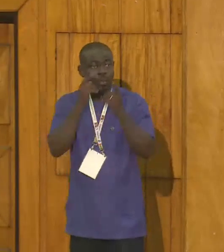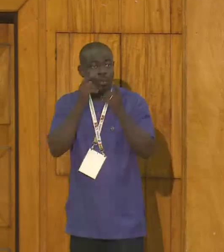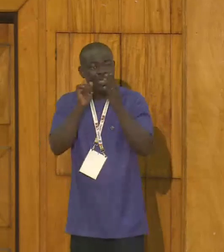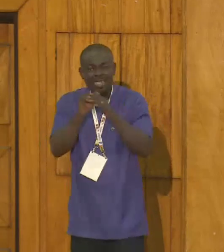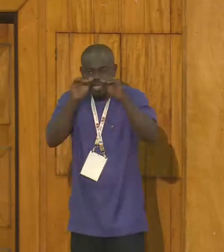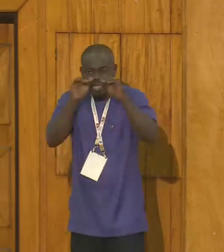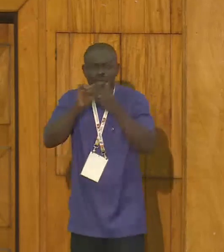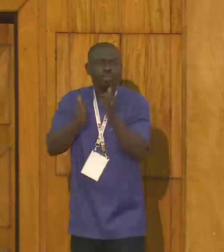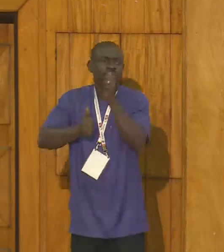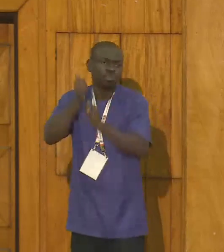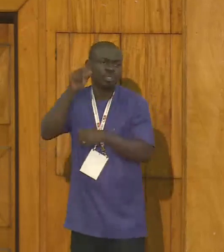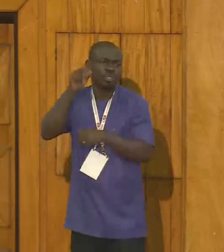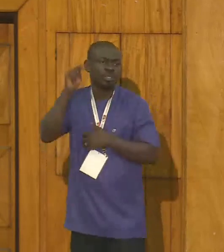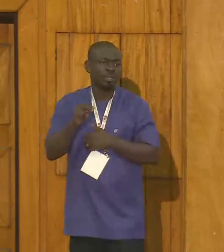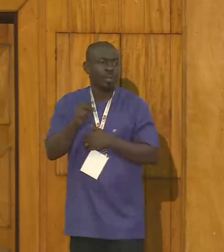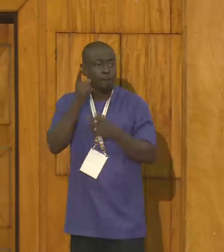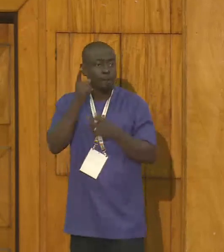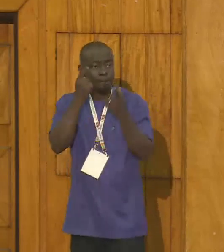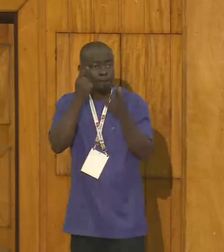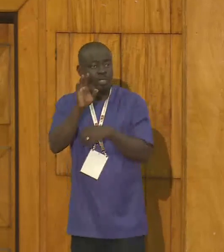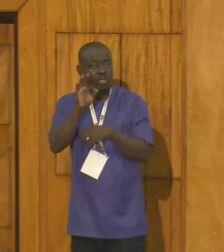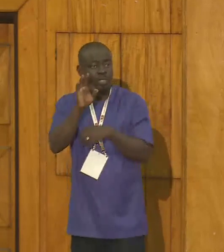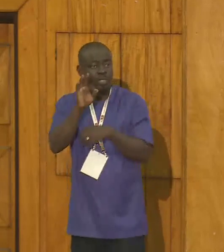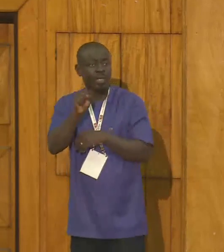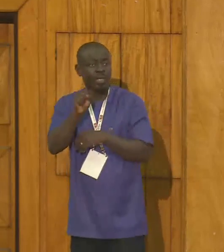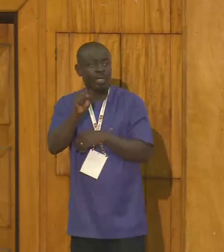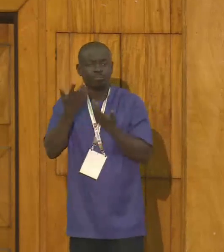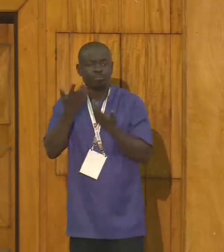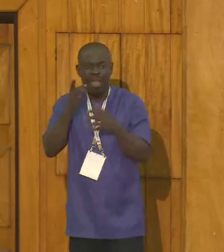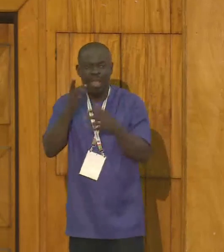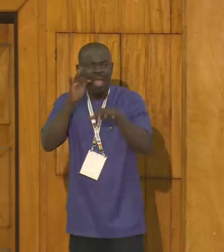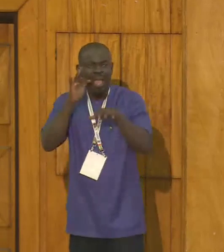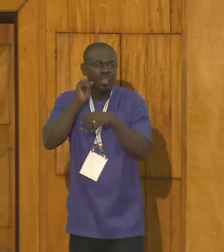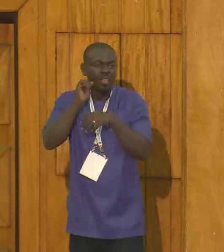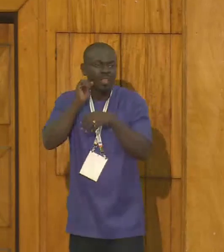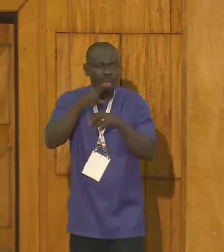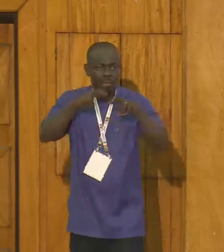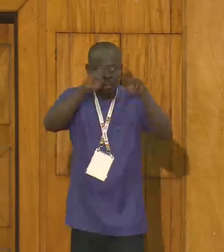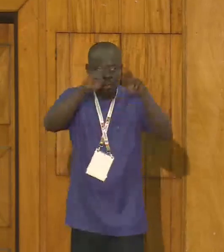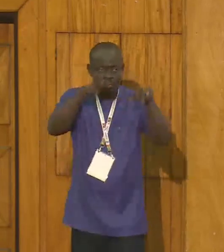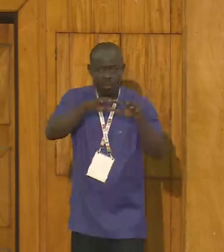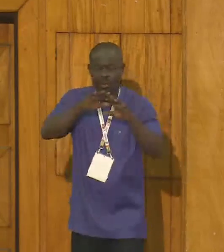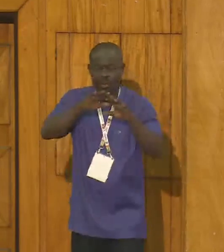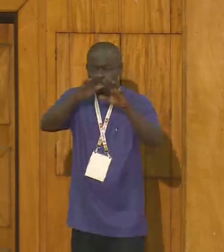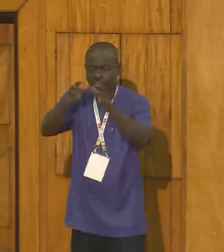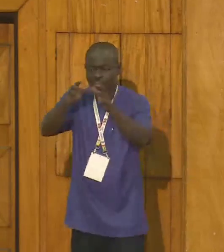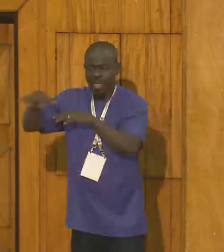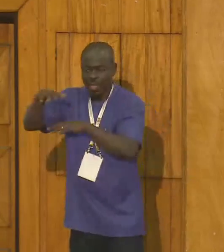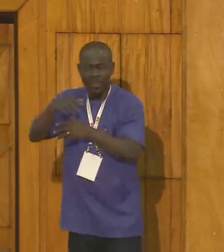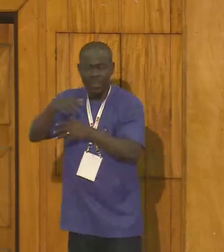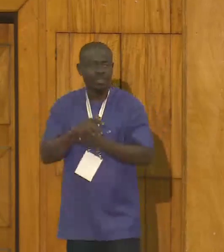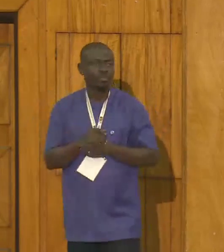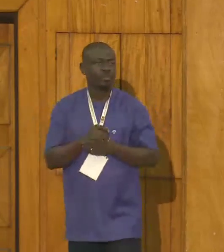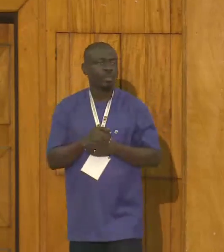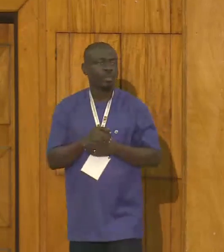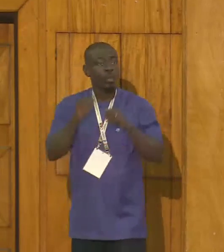needed, since FGS mainly affects women in the rural areas. We also